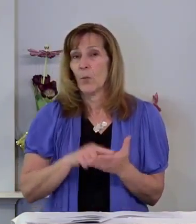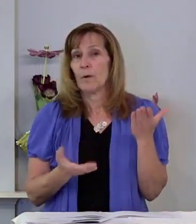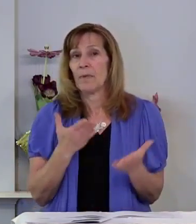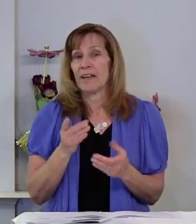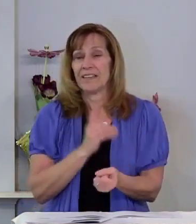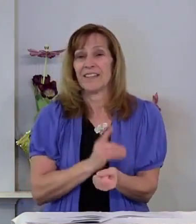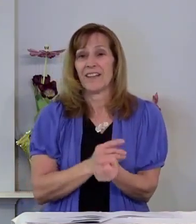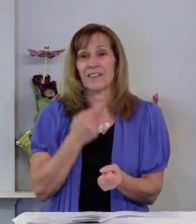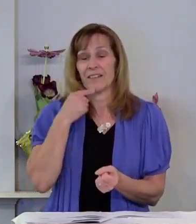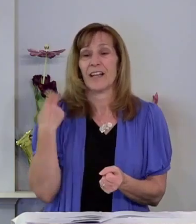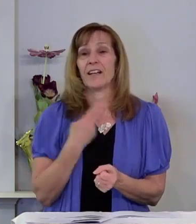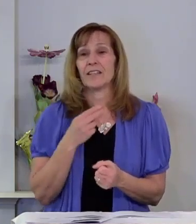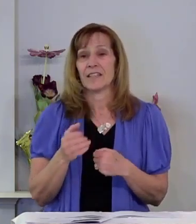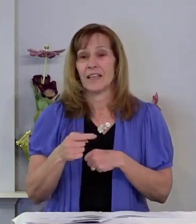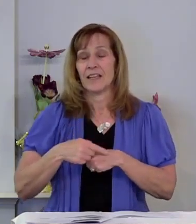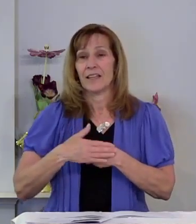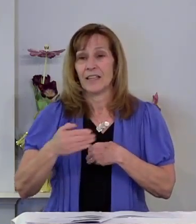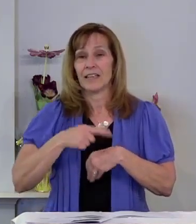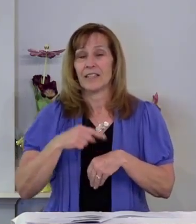closed in a room,